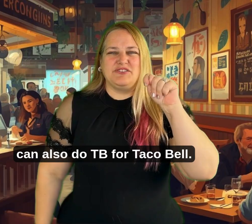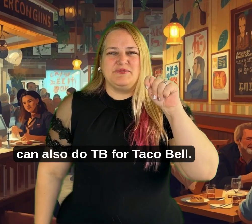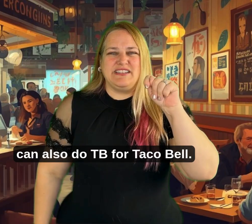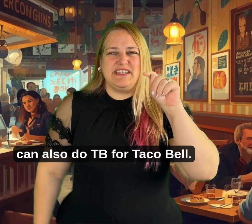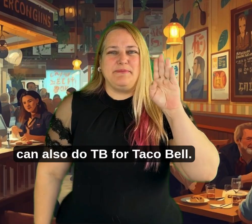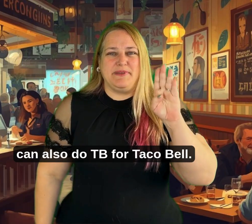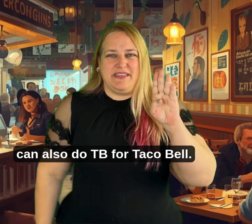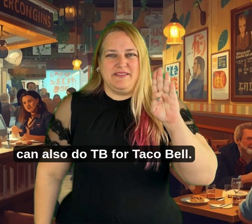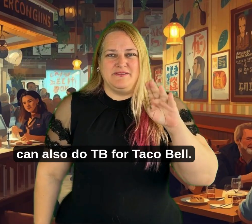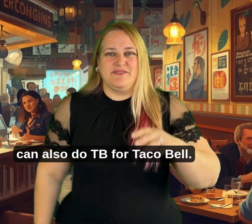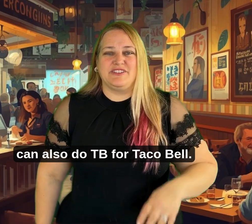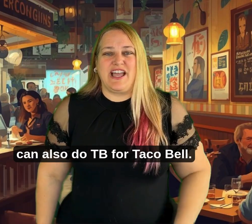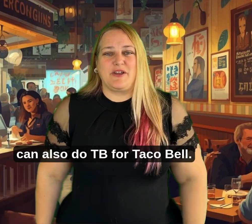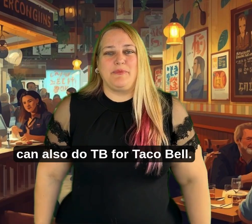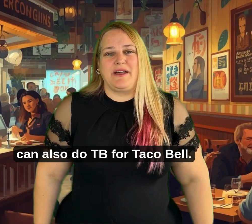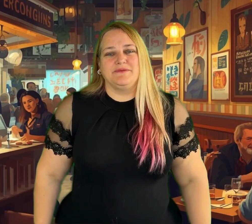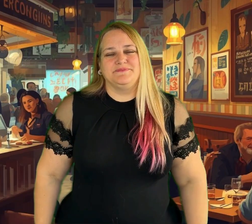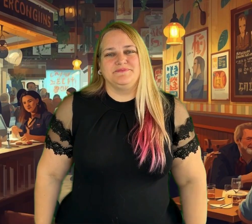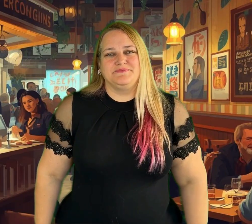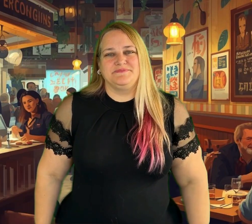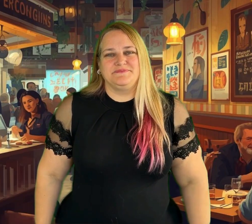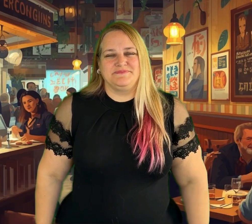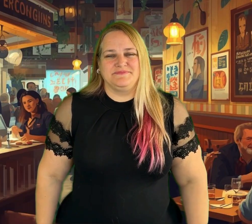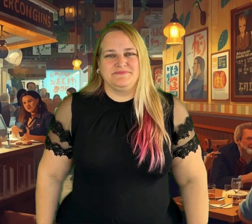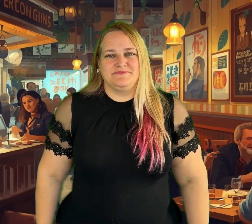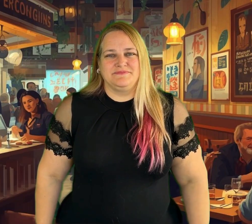do TB for Taco Bell.